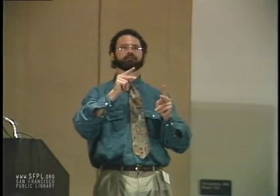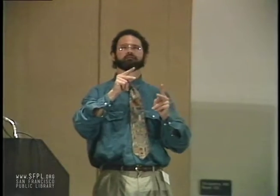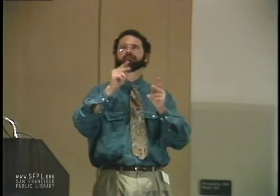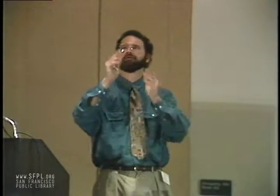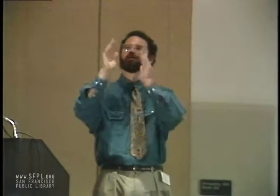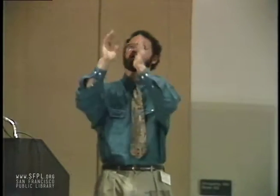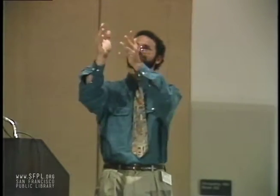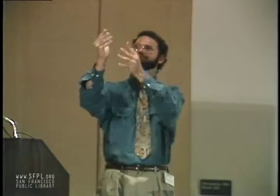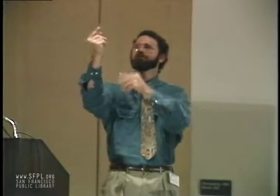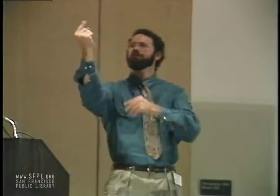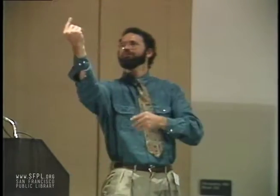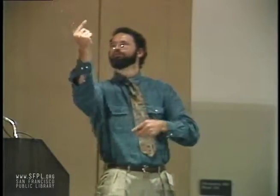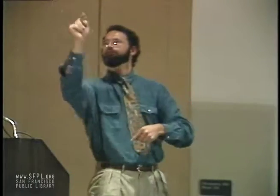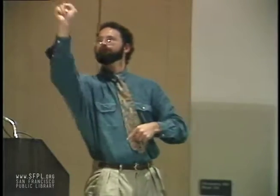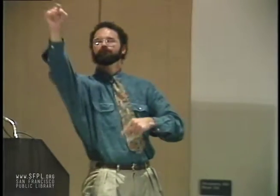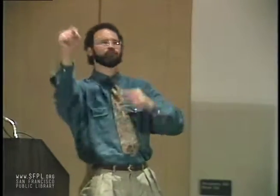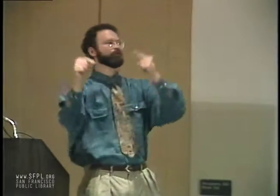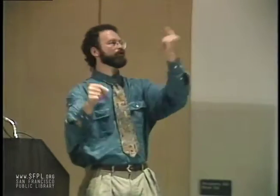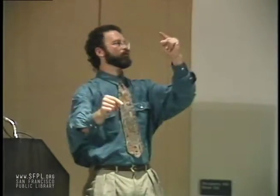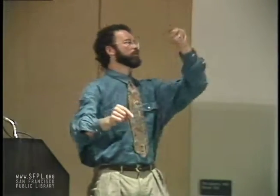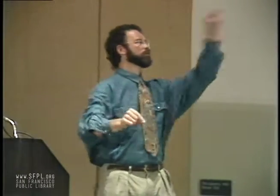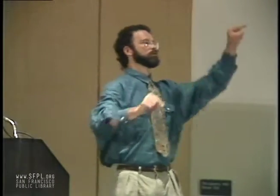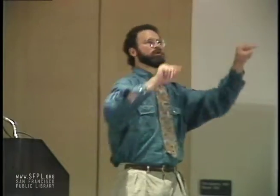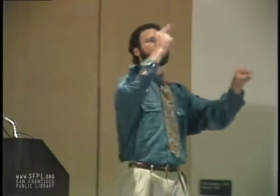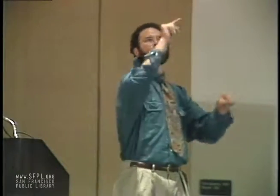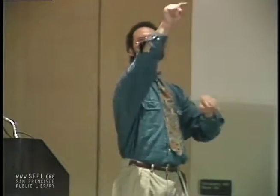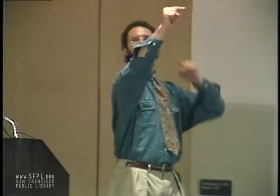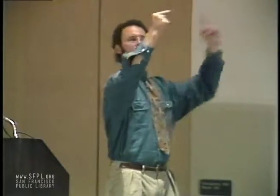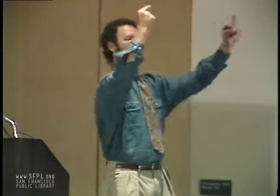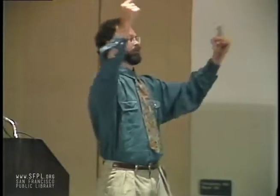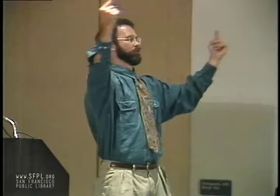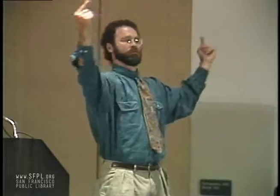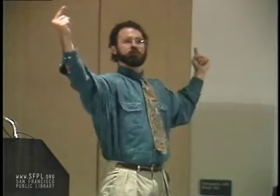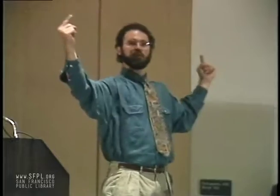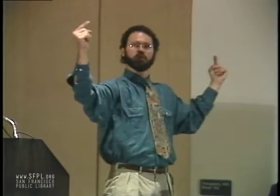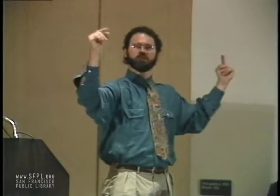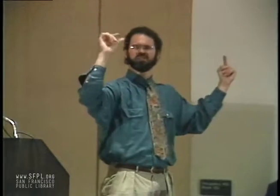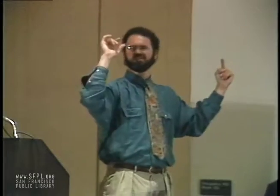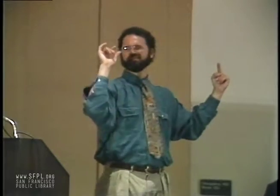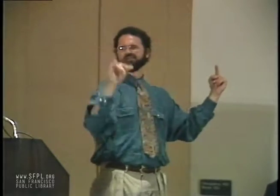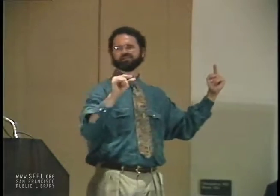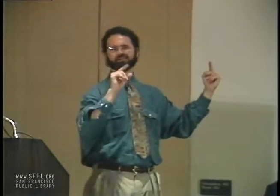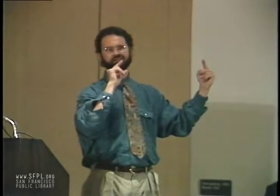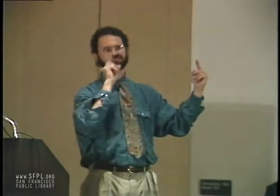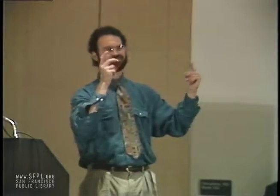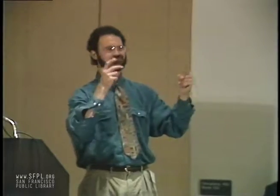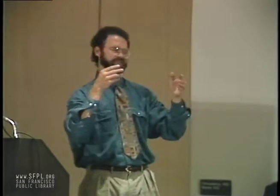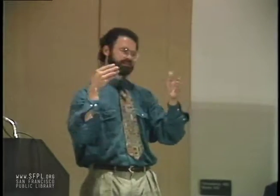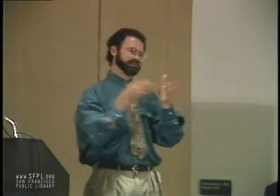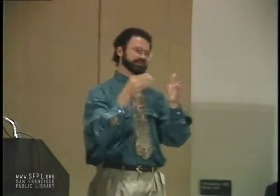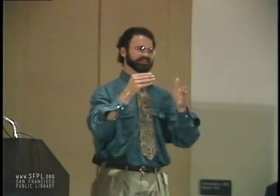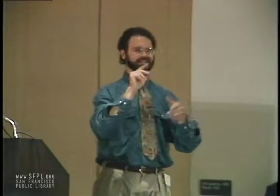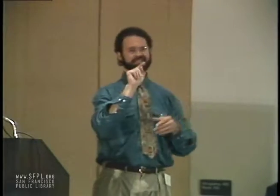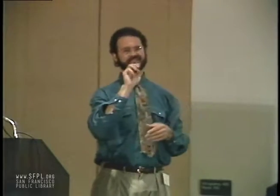And this allows deaf people to break down this feeling of isolation.